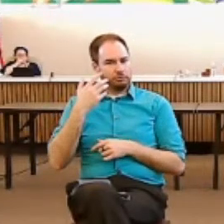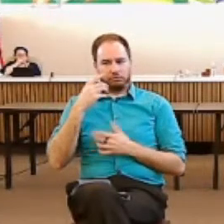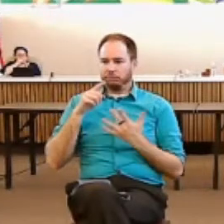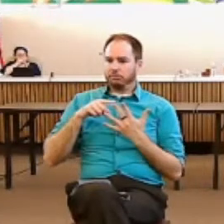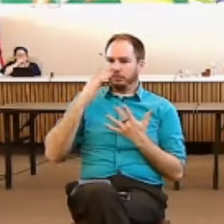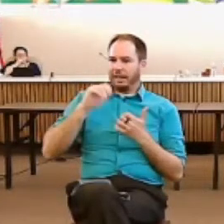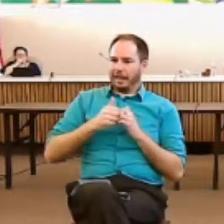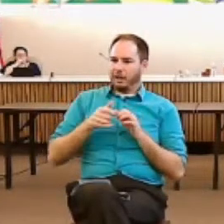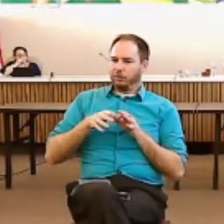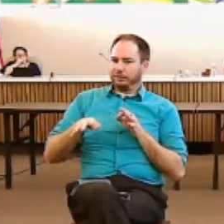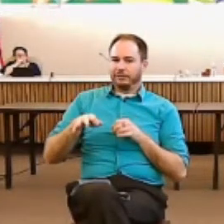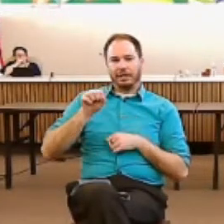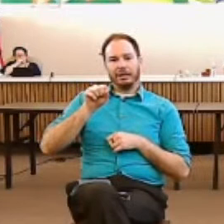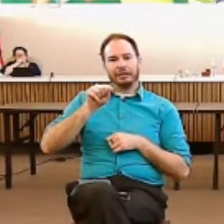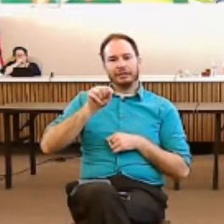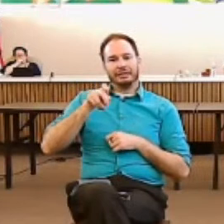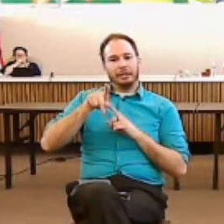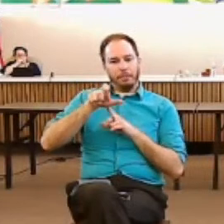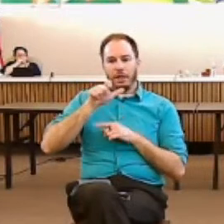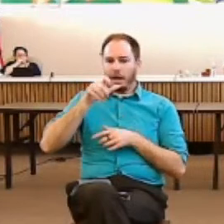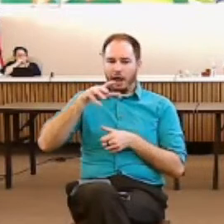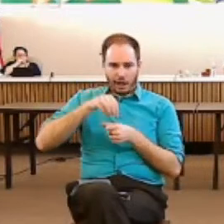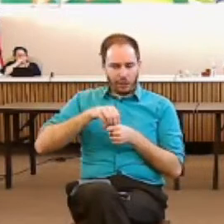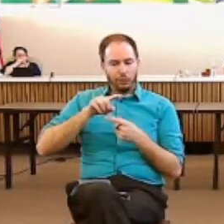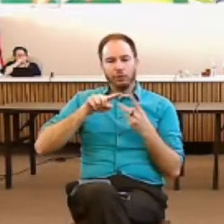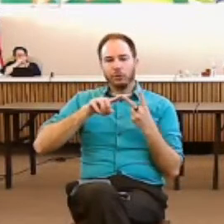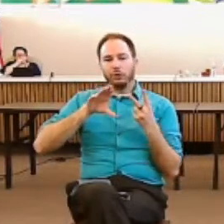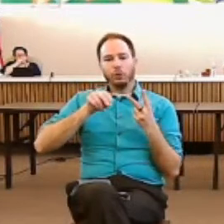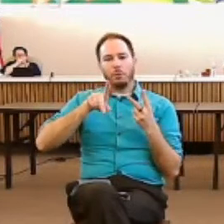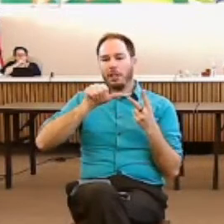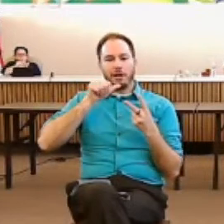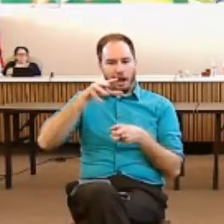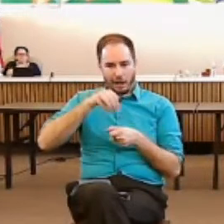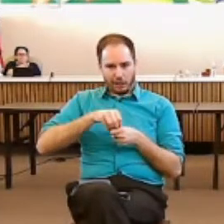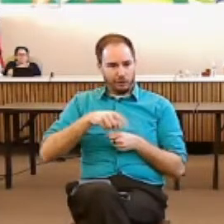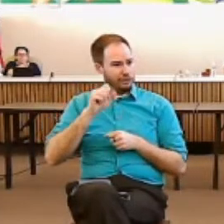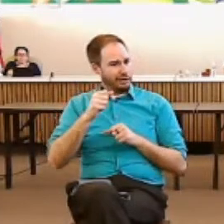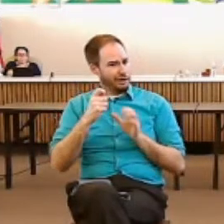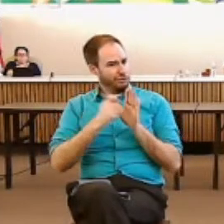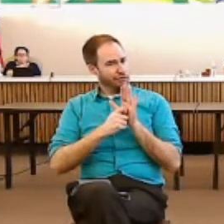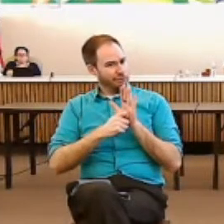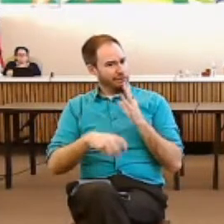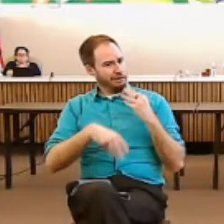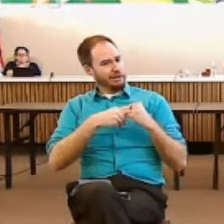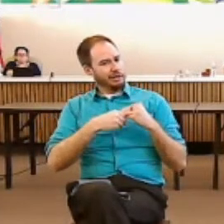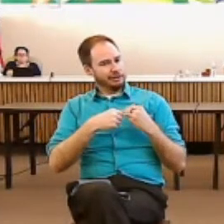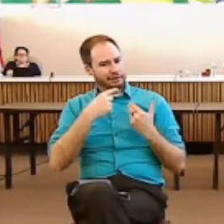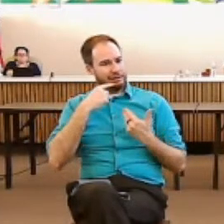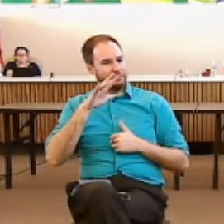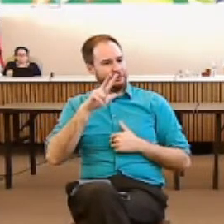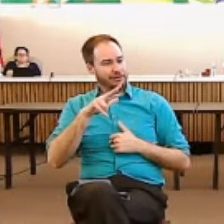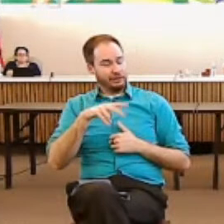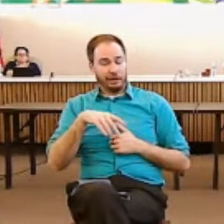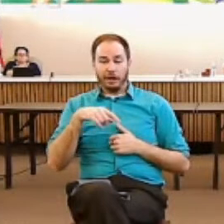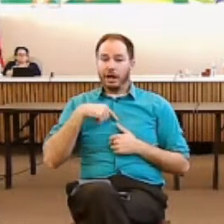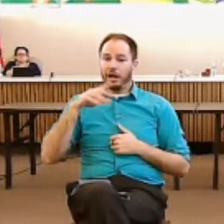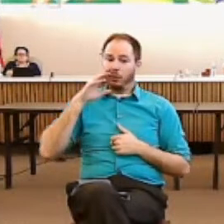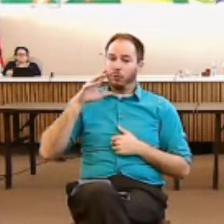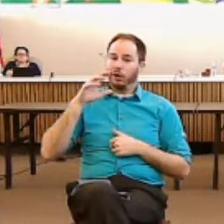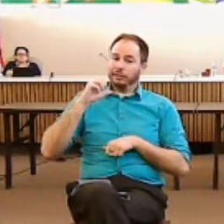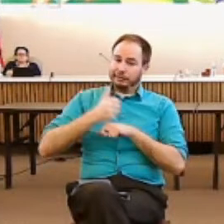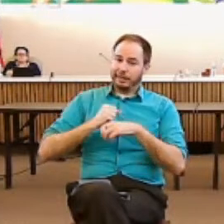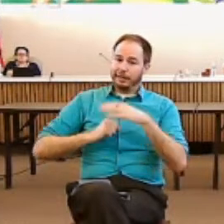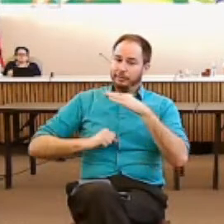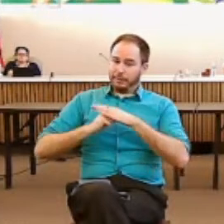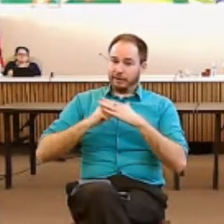it's defined. Steeples aren't included, cupolas aren't included. Could it be written in there? Okay, the 53 I am feet. going to put a maximum height